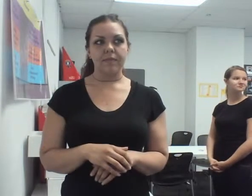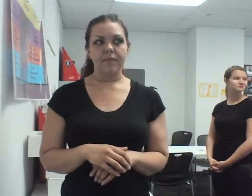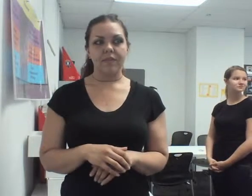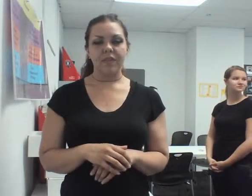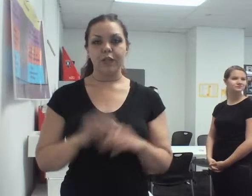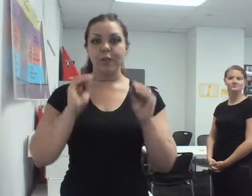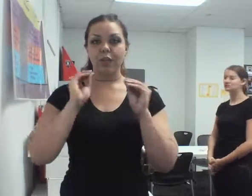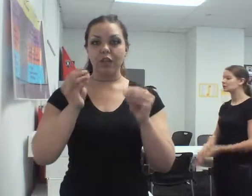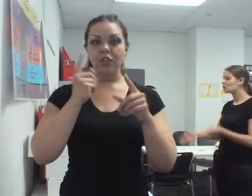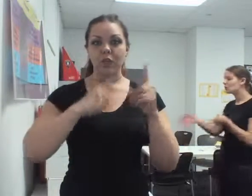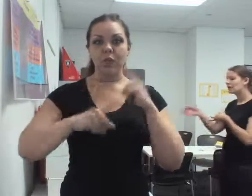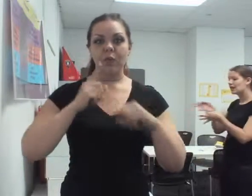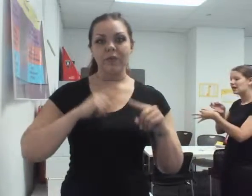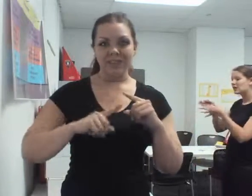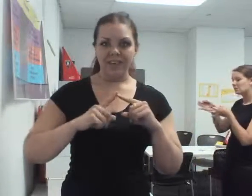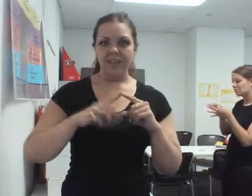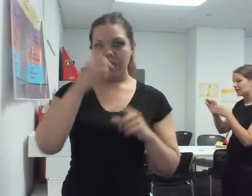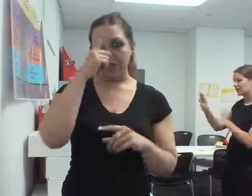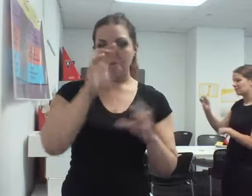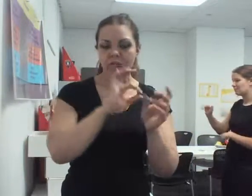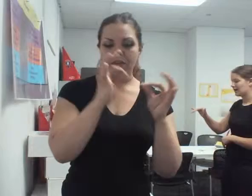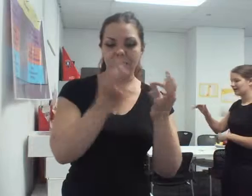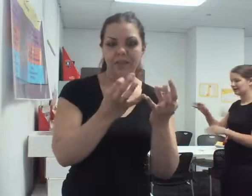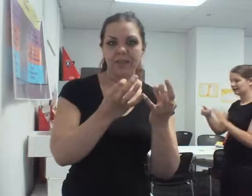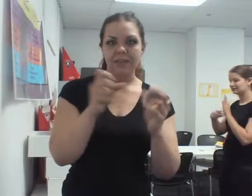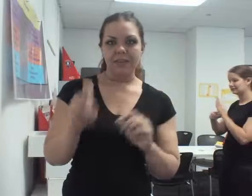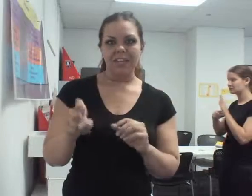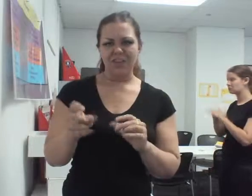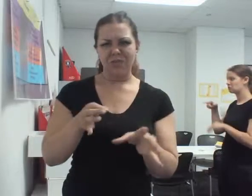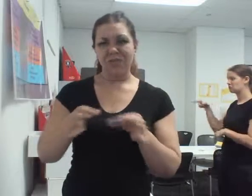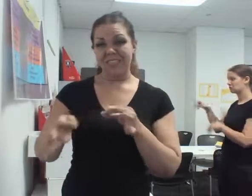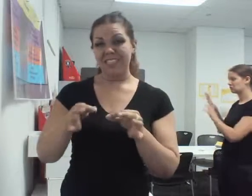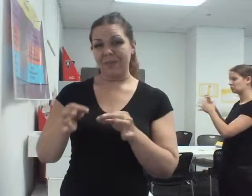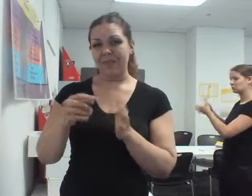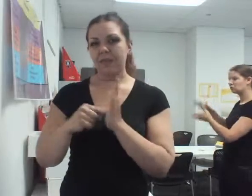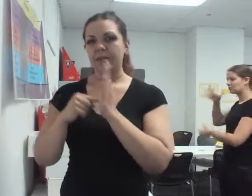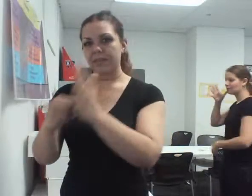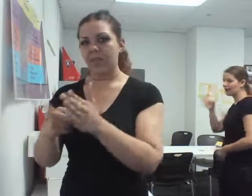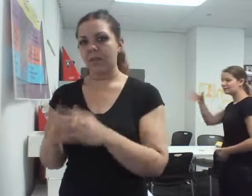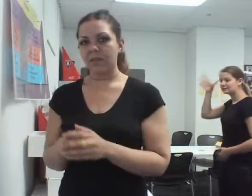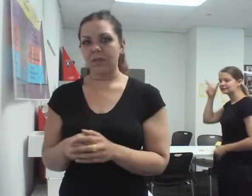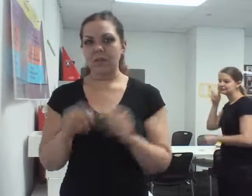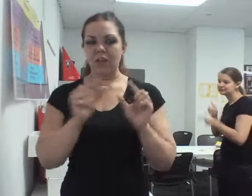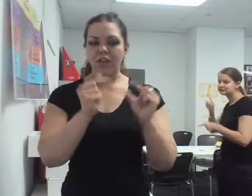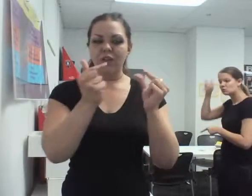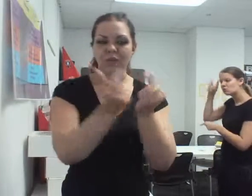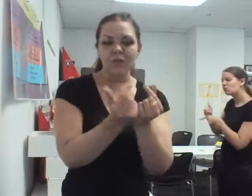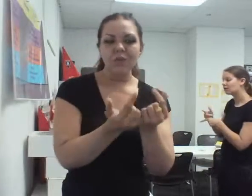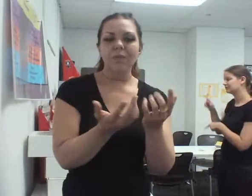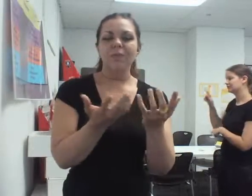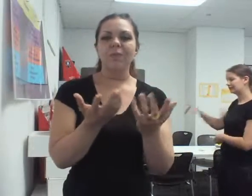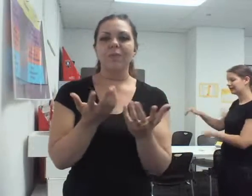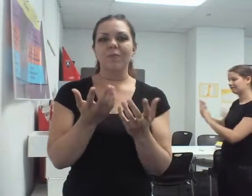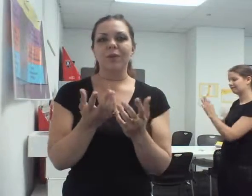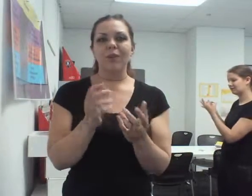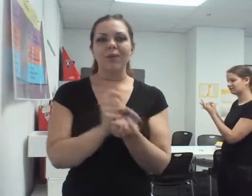Explain by example. That's my family. Group. We've changed it to this, and it's now acceptable.